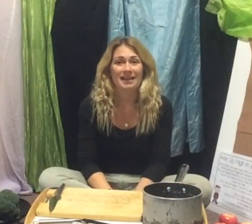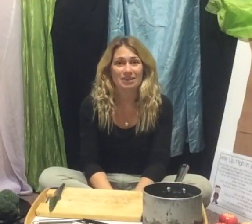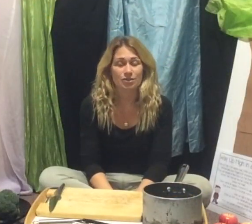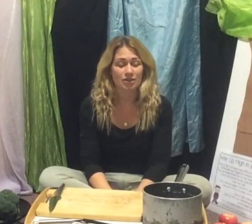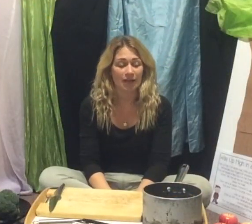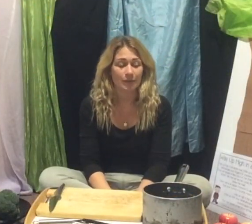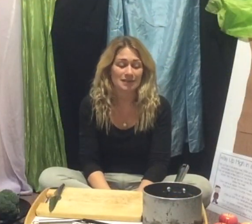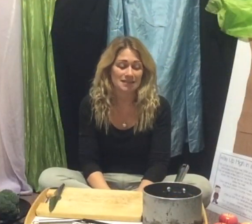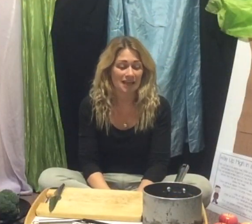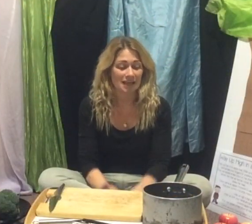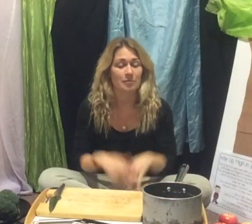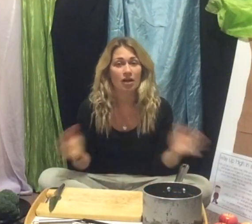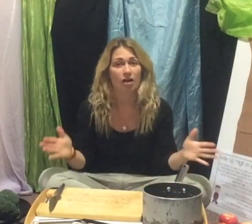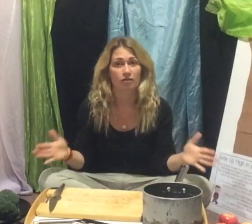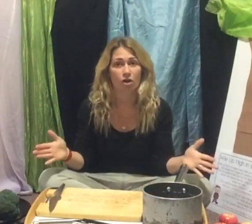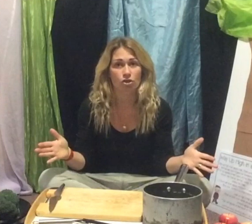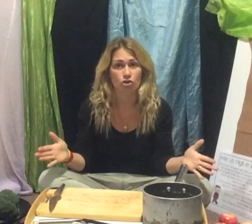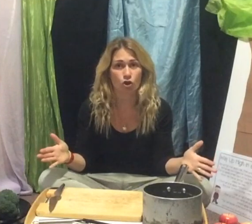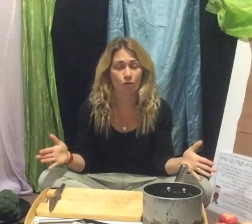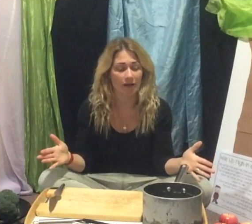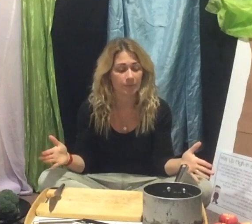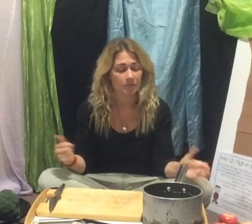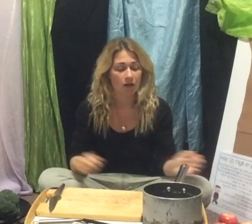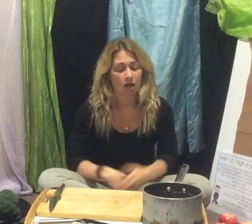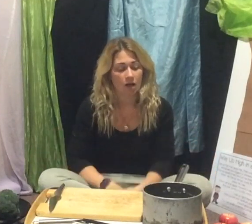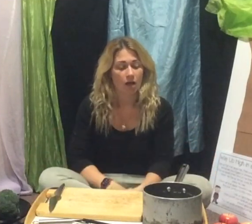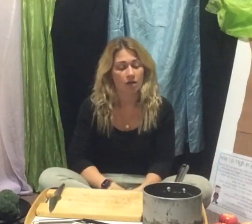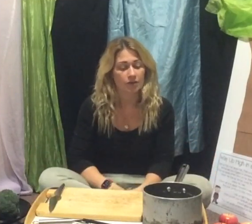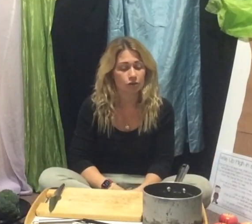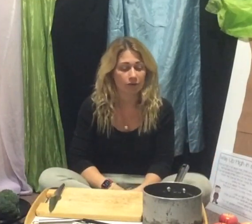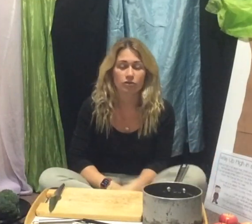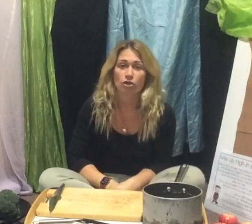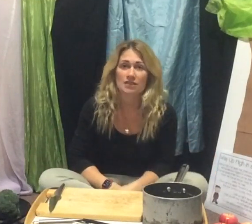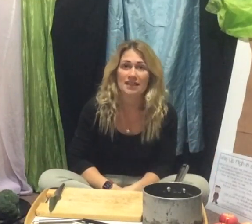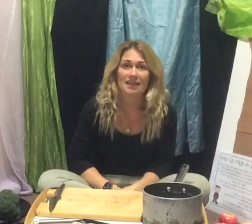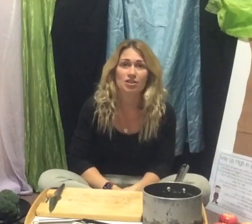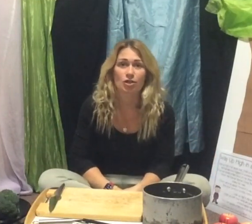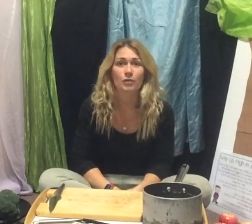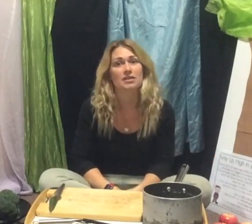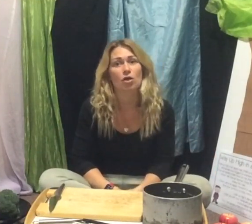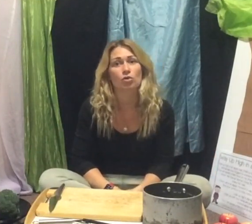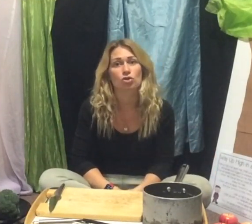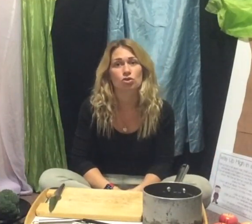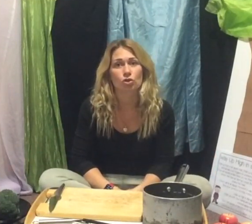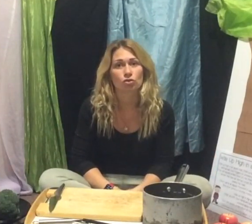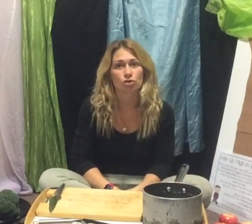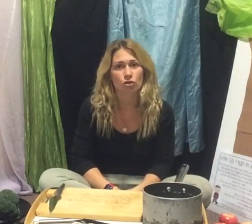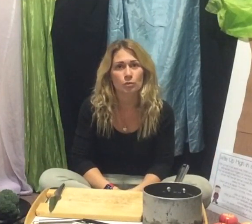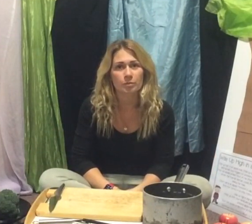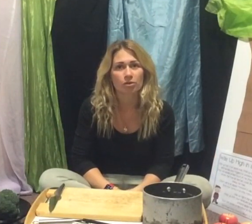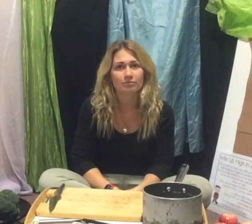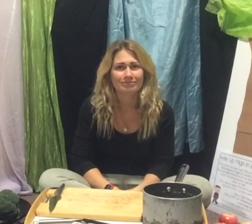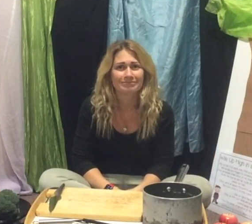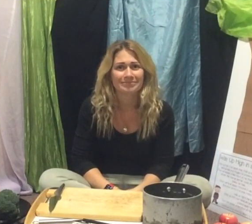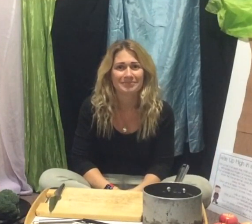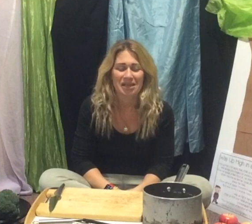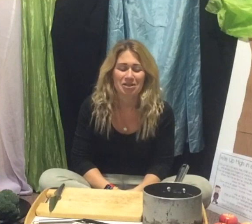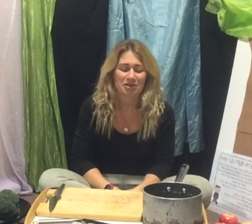Right, so now it's time for our story. The story I chose today to do is called Stone Soup. Okay,